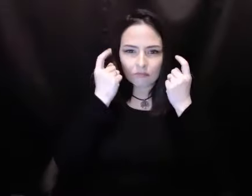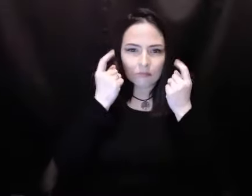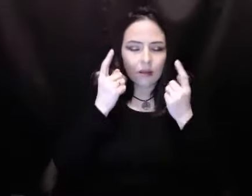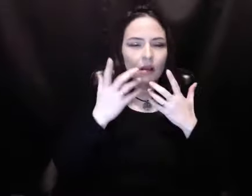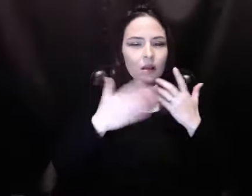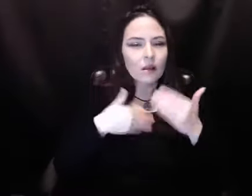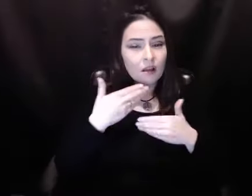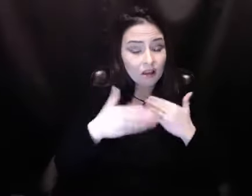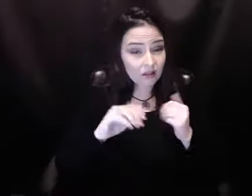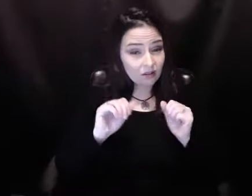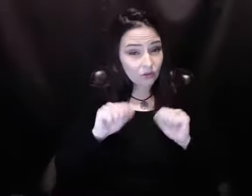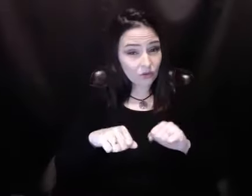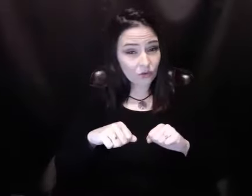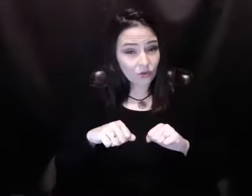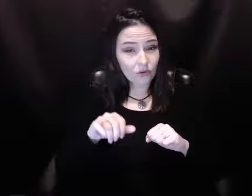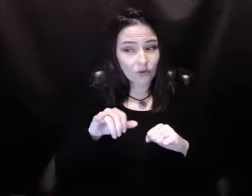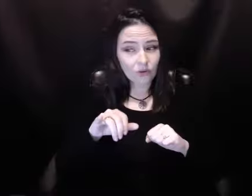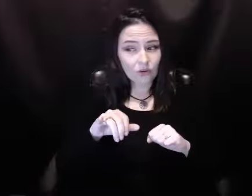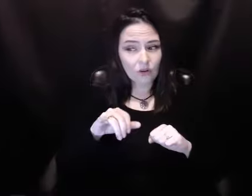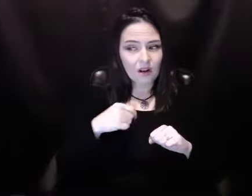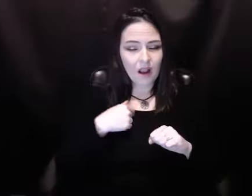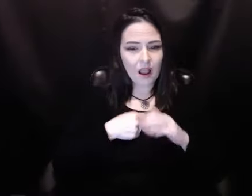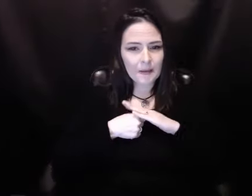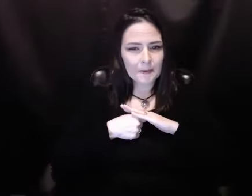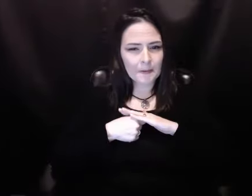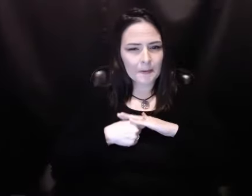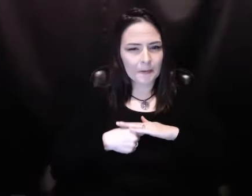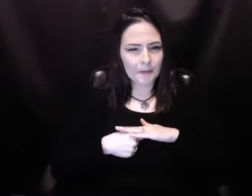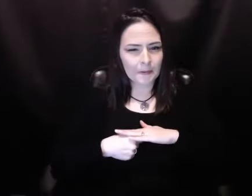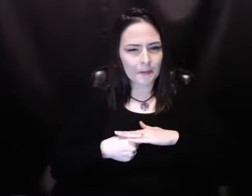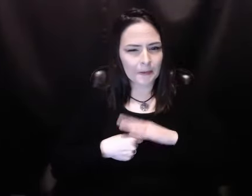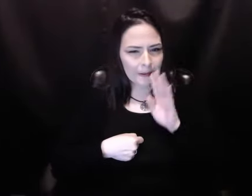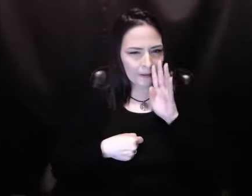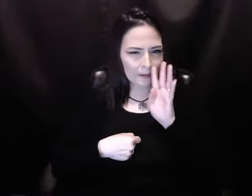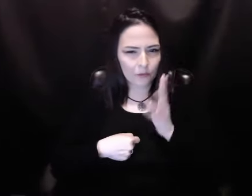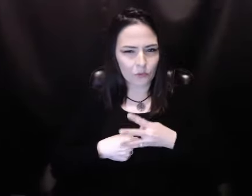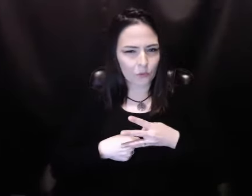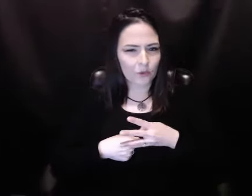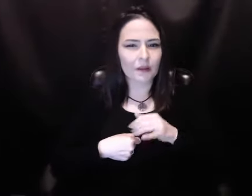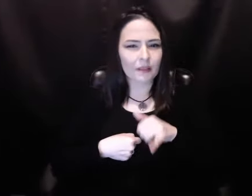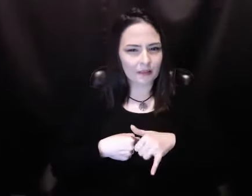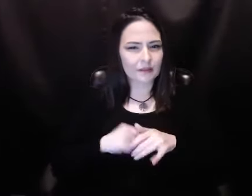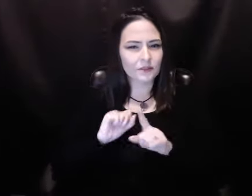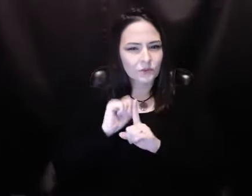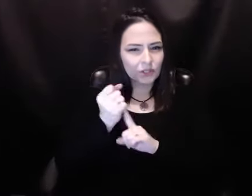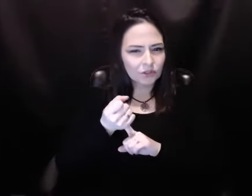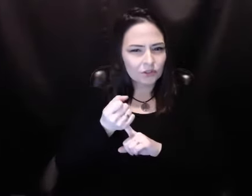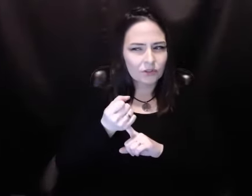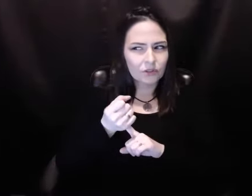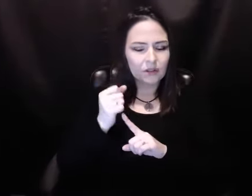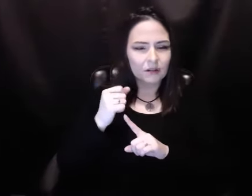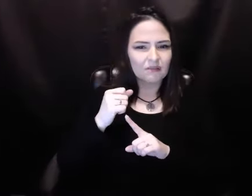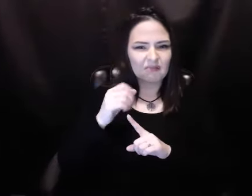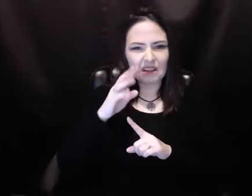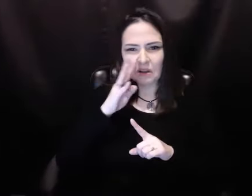realize my part in this event then. After all, I was perfect. I didn't drink and I didn't cause